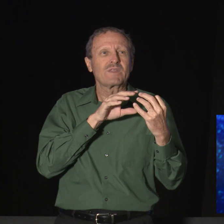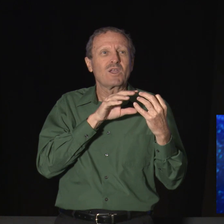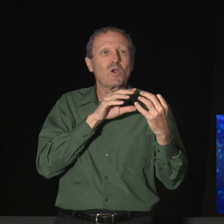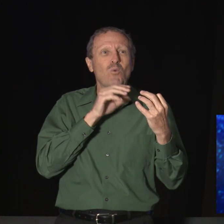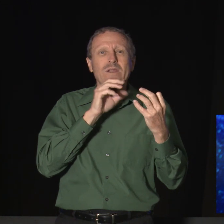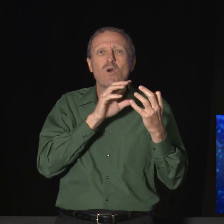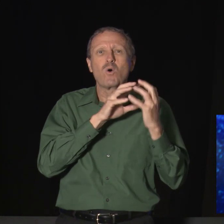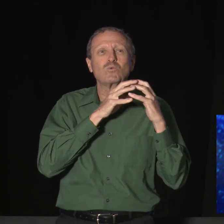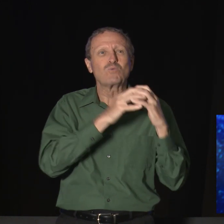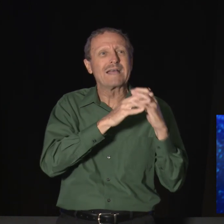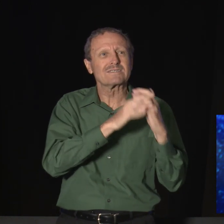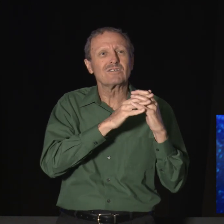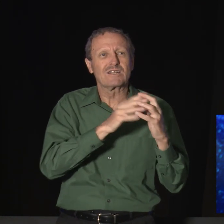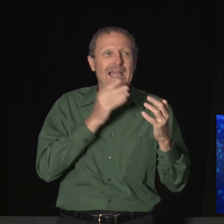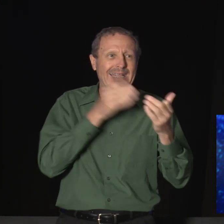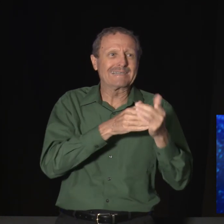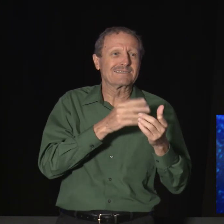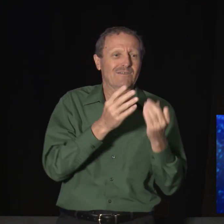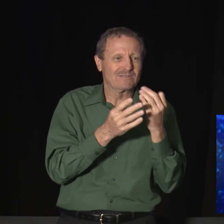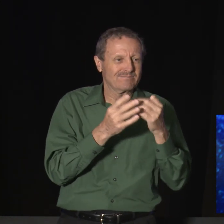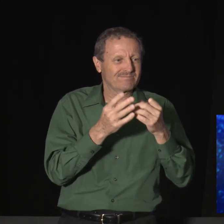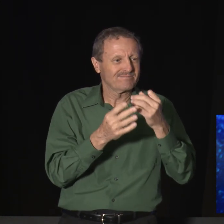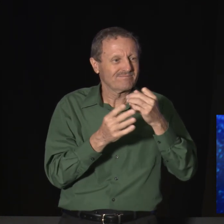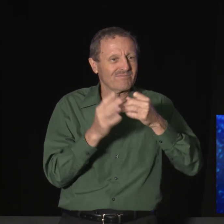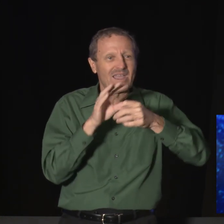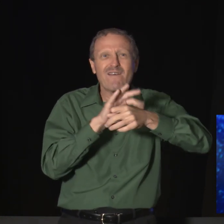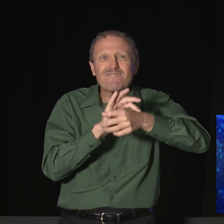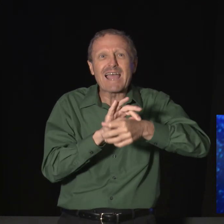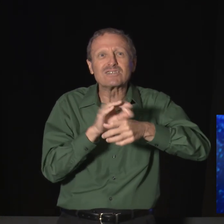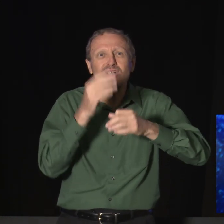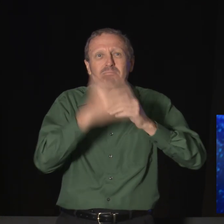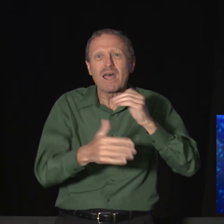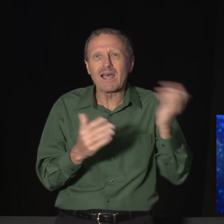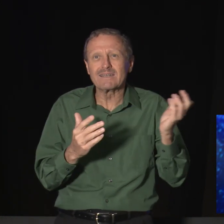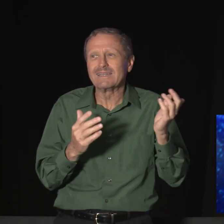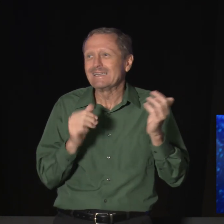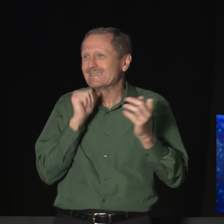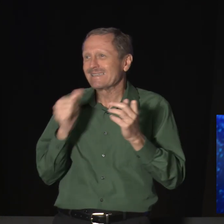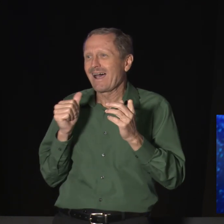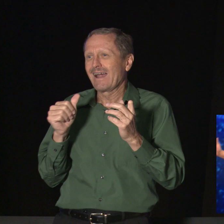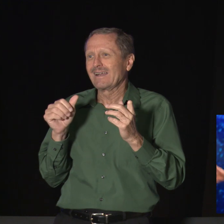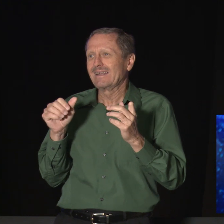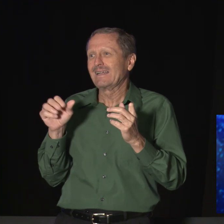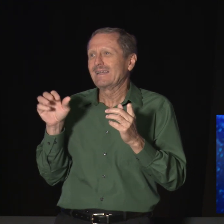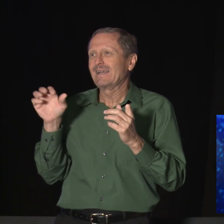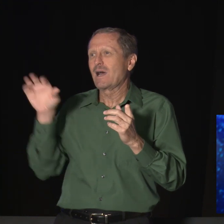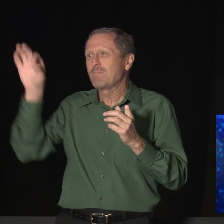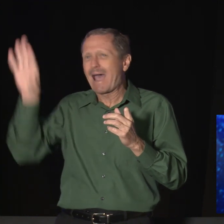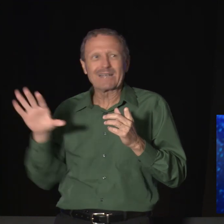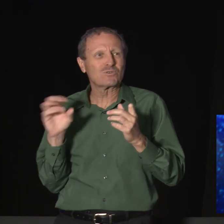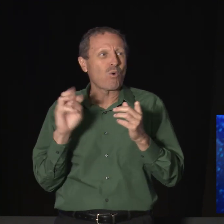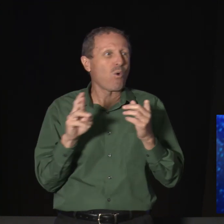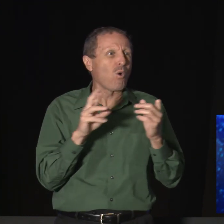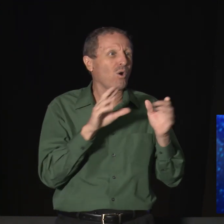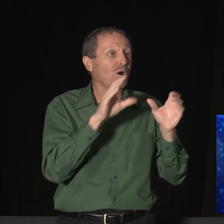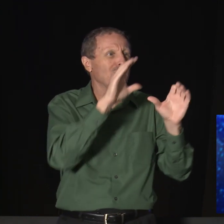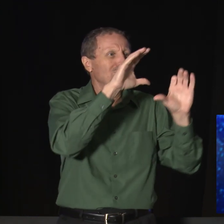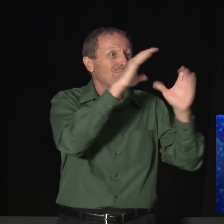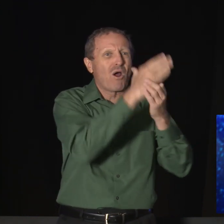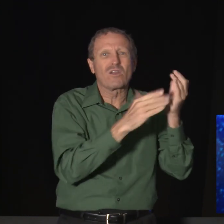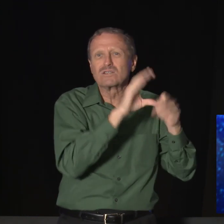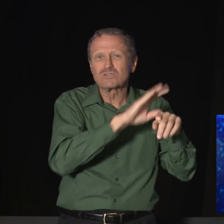beloved. It's not a president, a pastor, or a segment of our